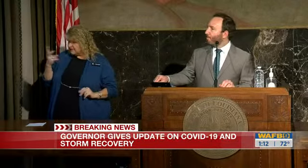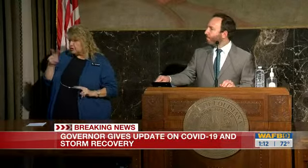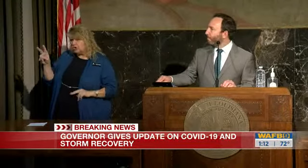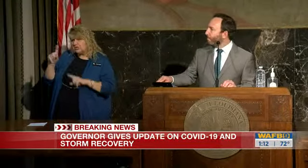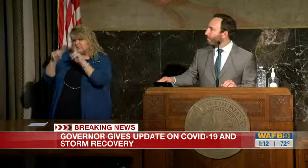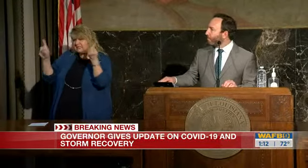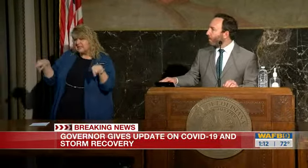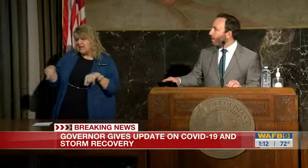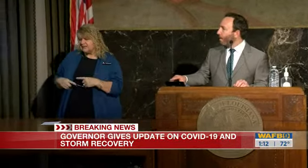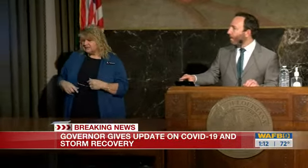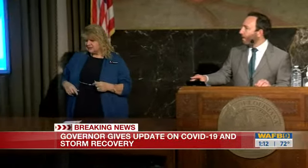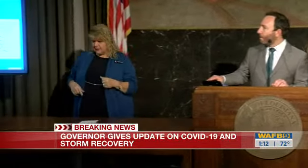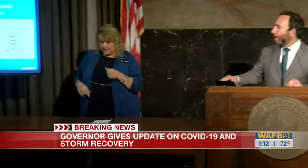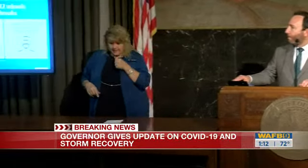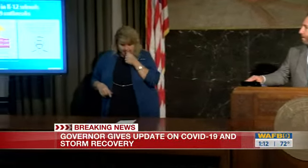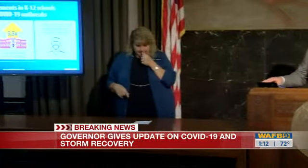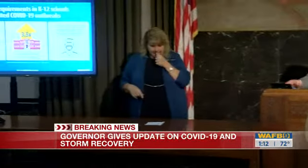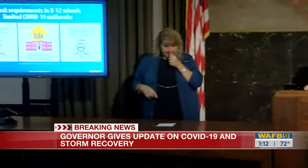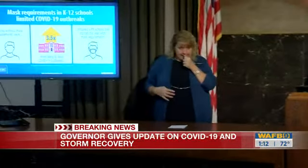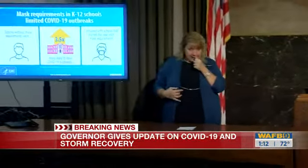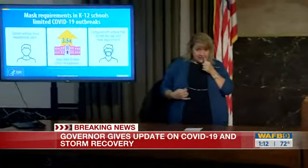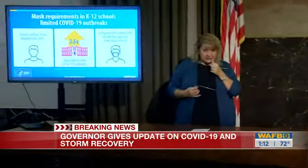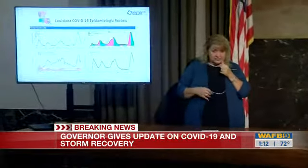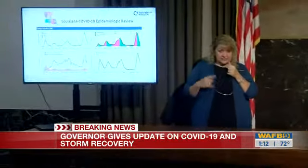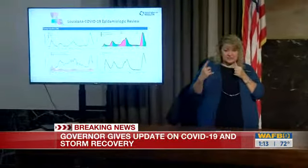please. And next slide after that.